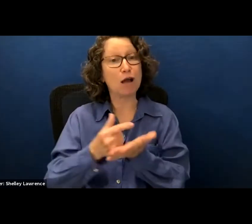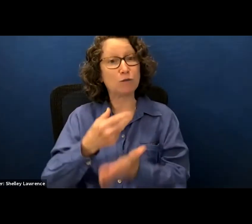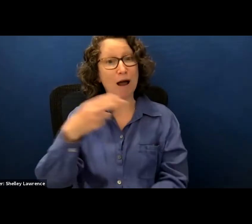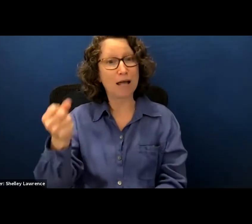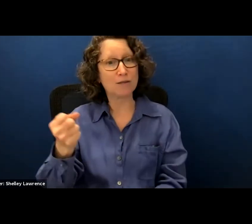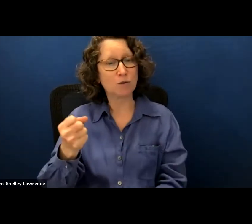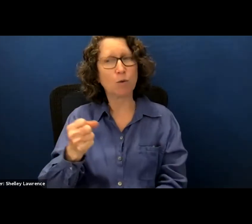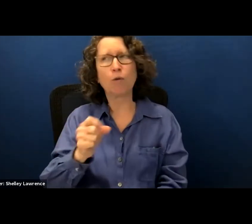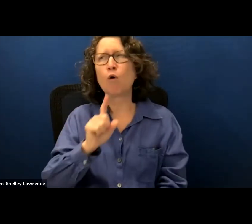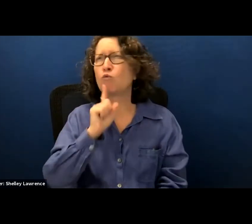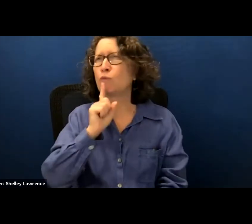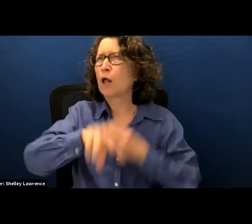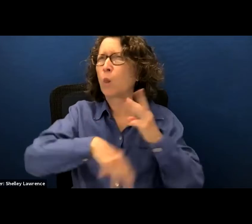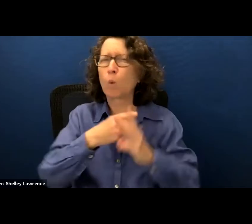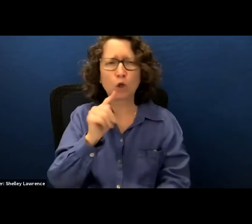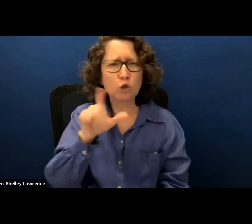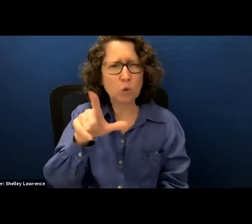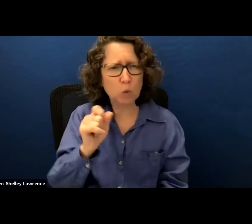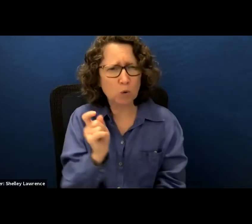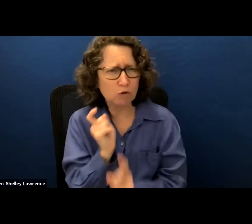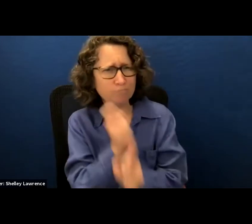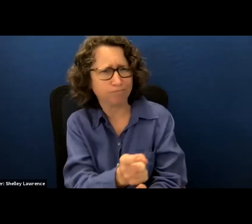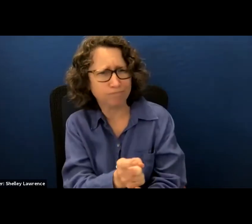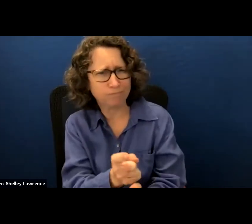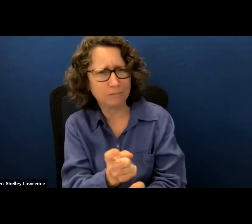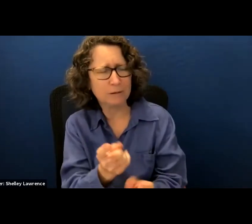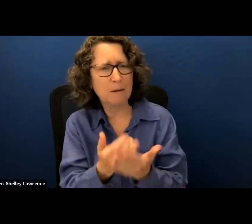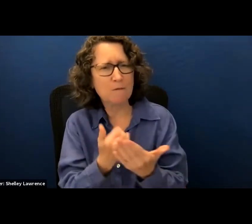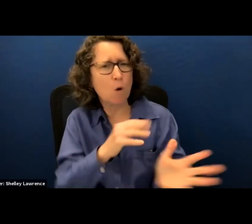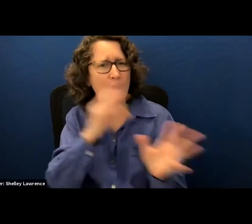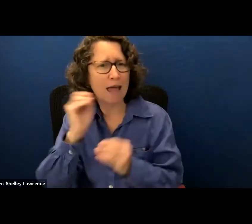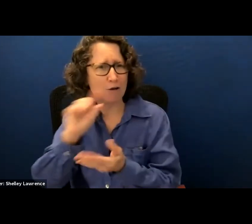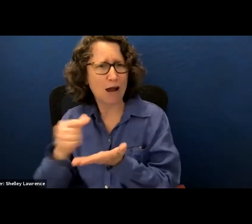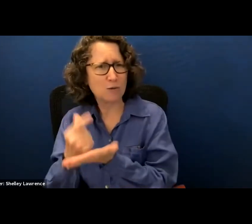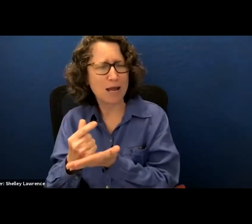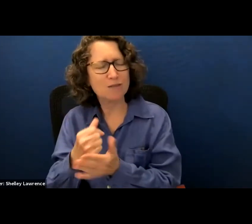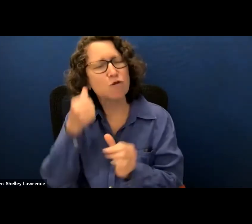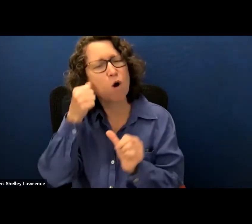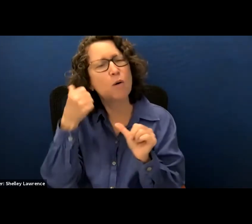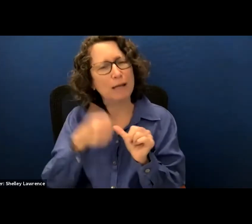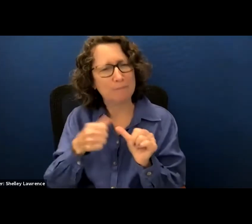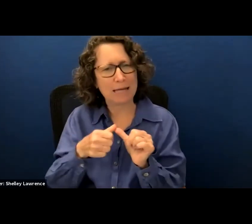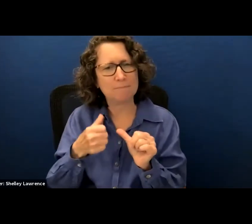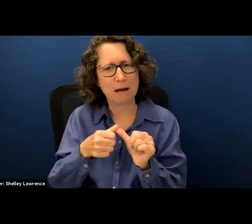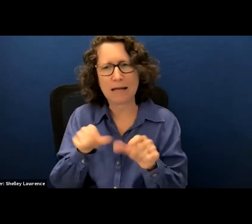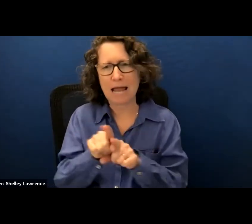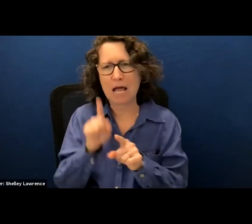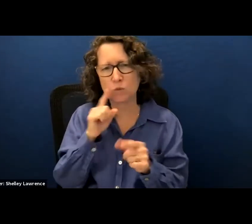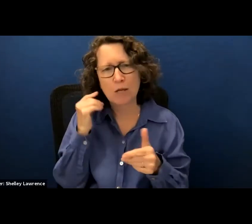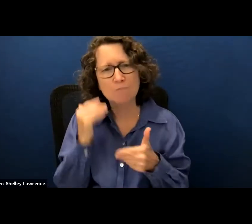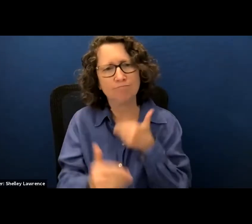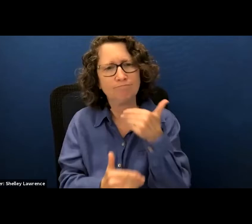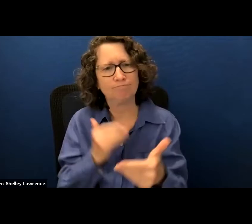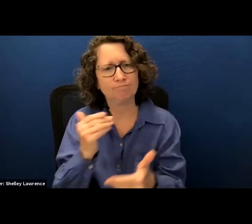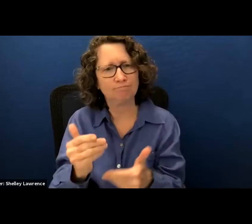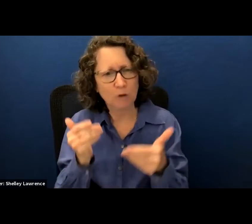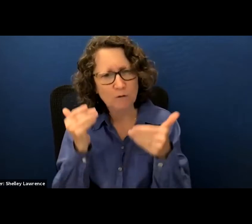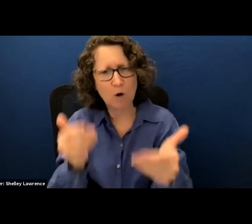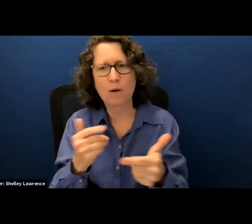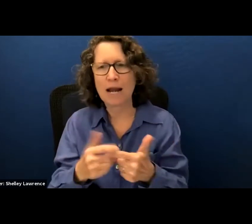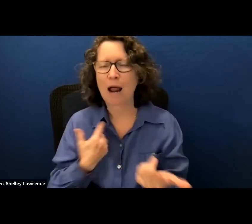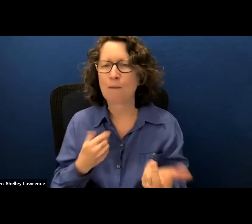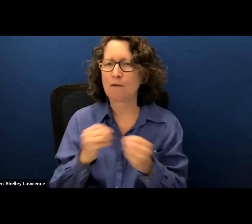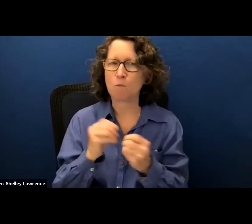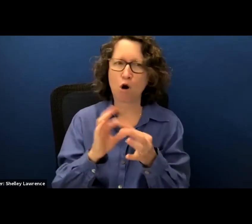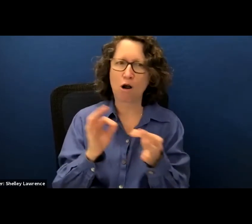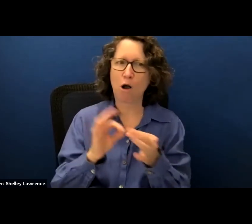real world tools do we want them to leave high school with? So keep that in mind as we move forward, and I will have more